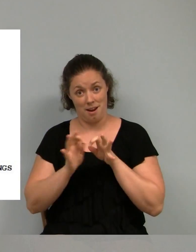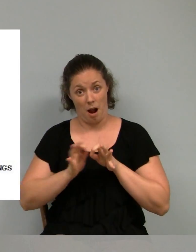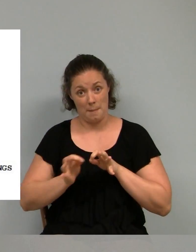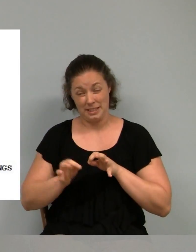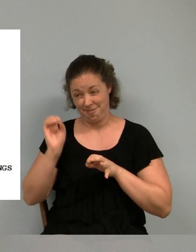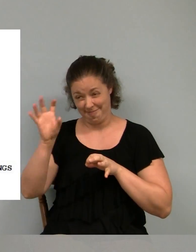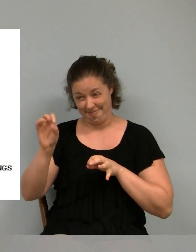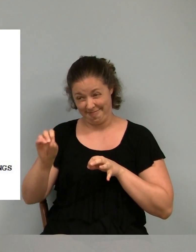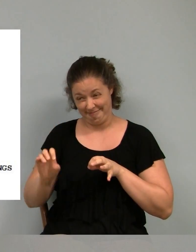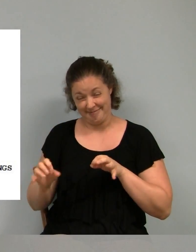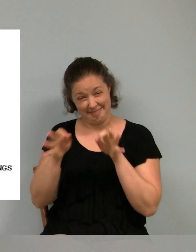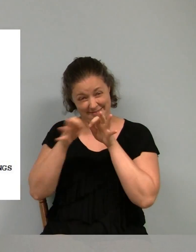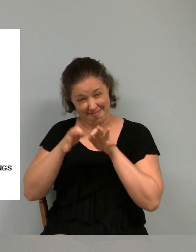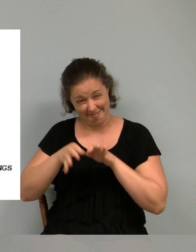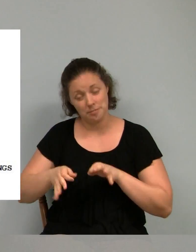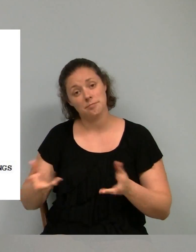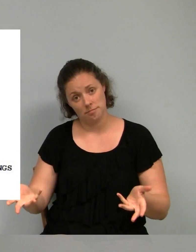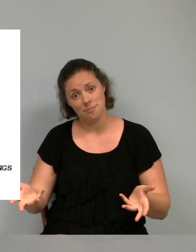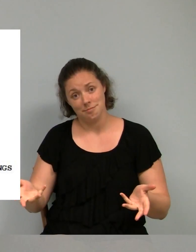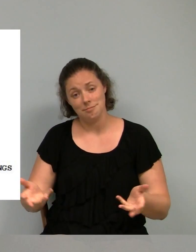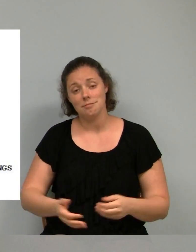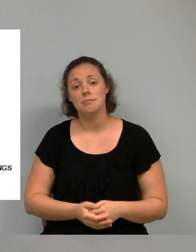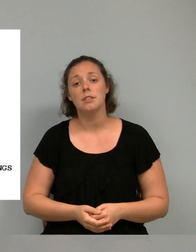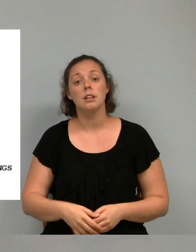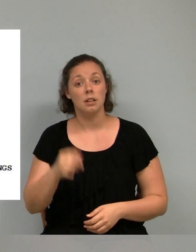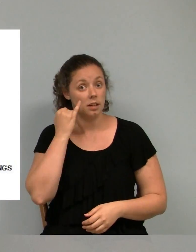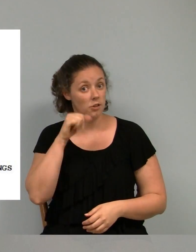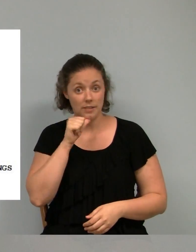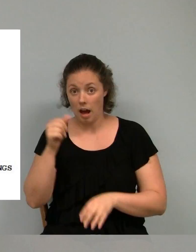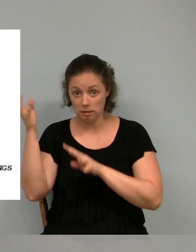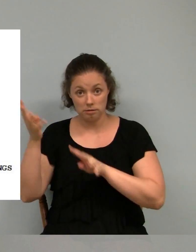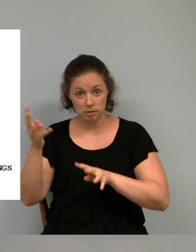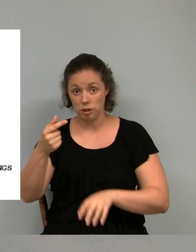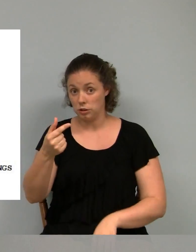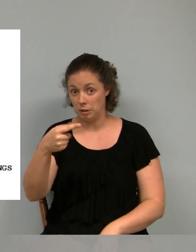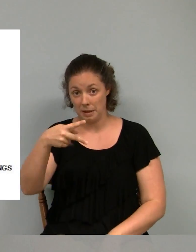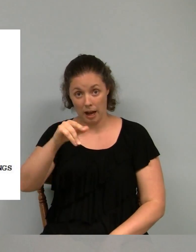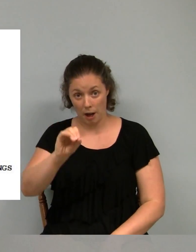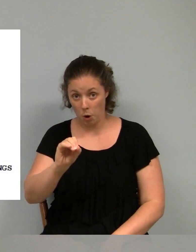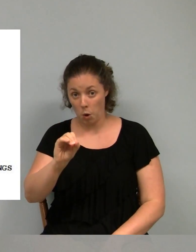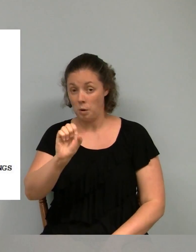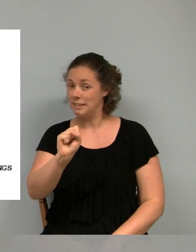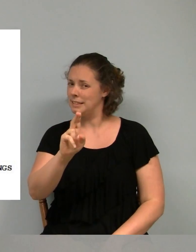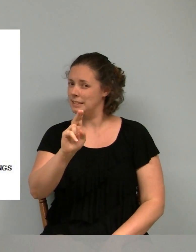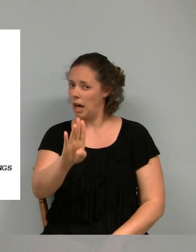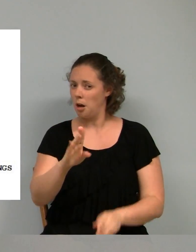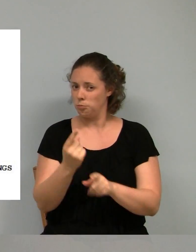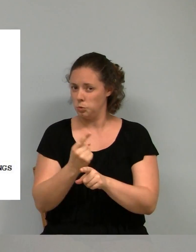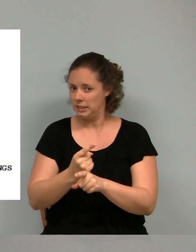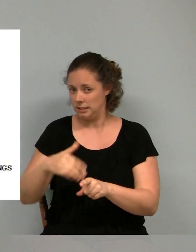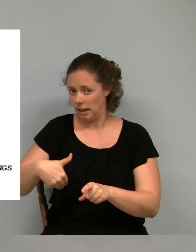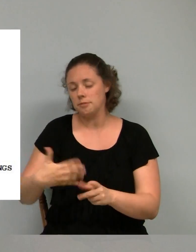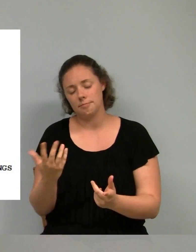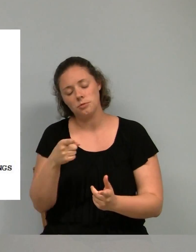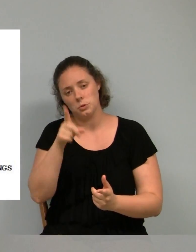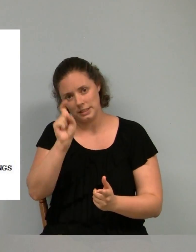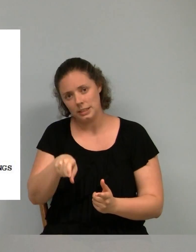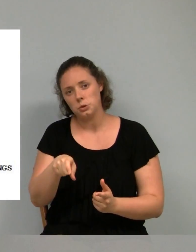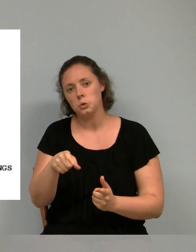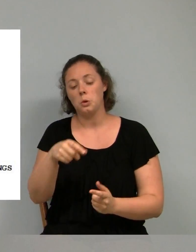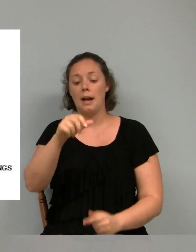comments. If you've not downloaded GPIO subroutines before, you will need to use